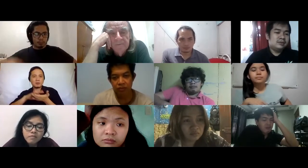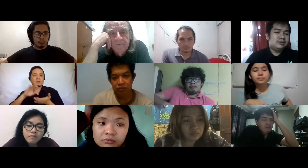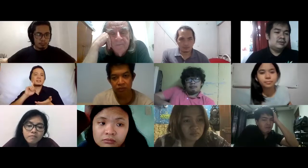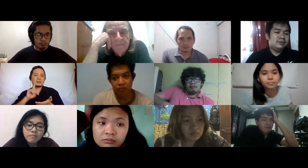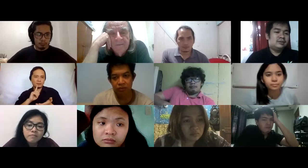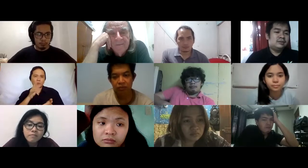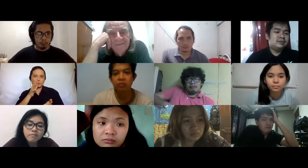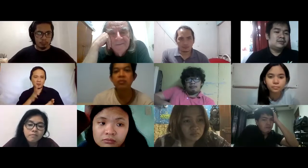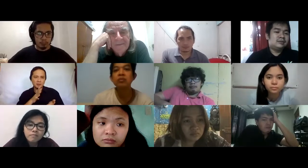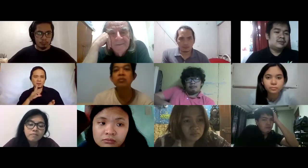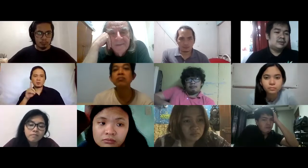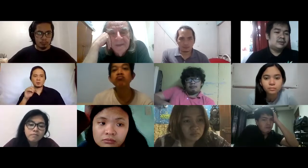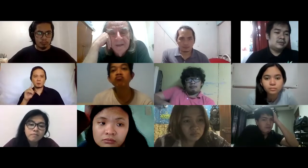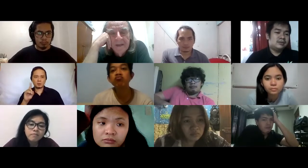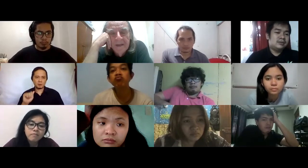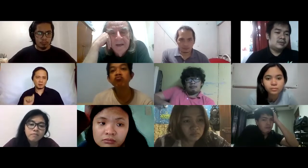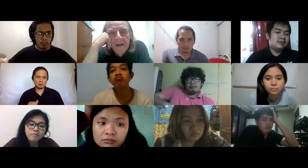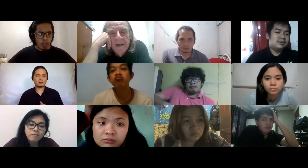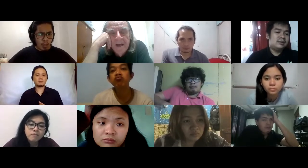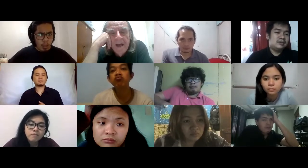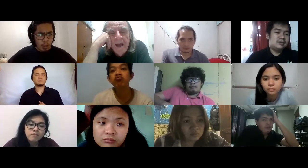So,